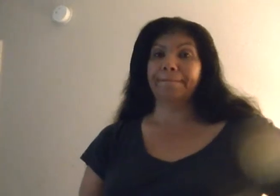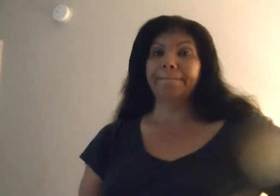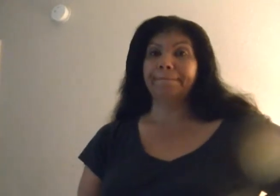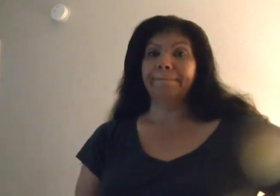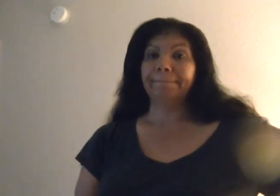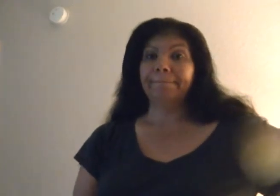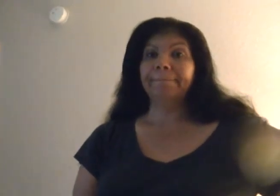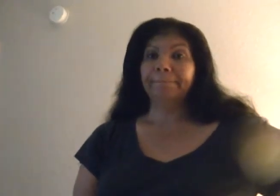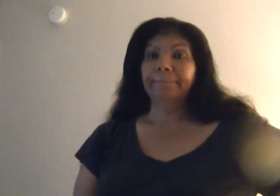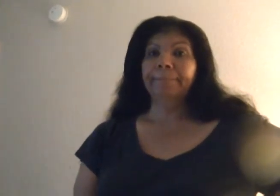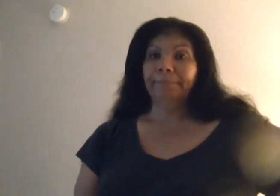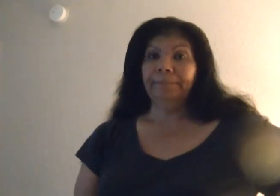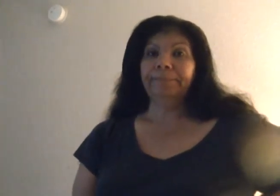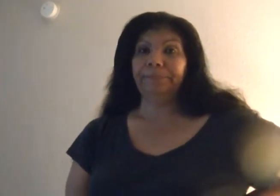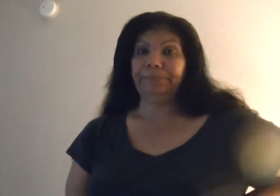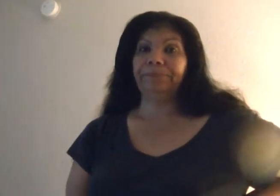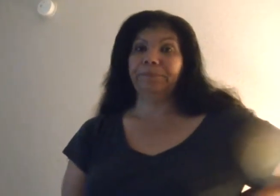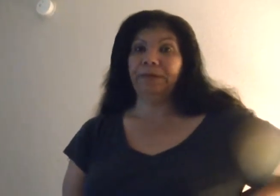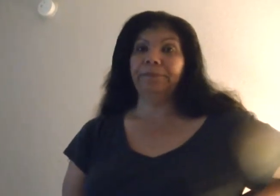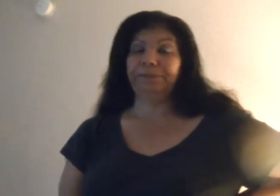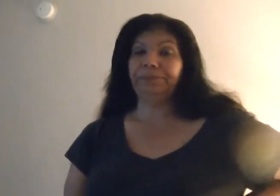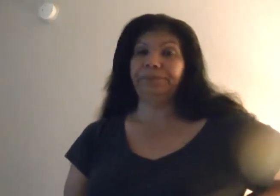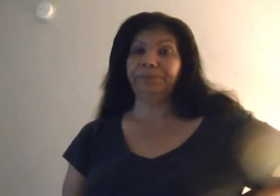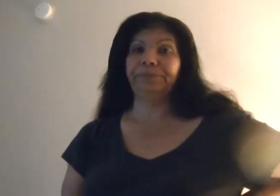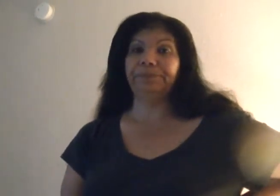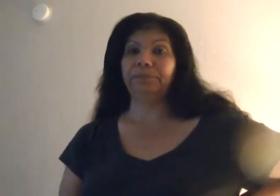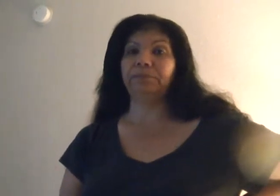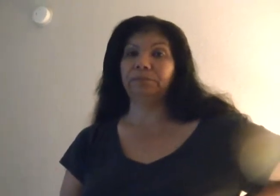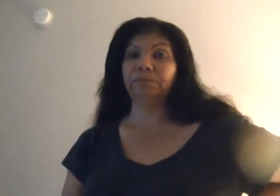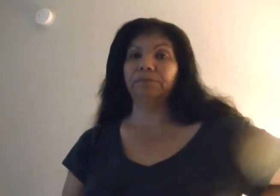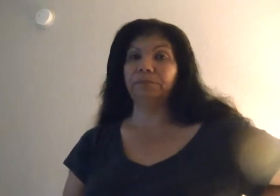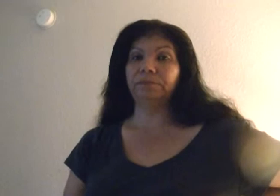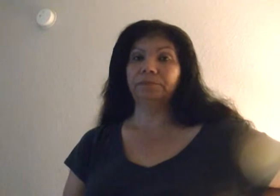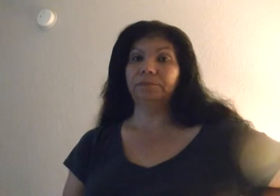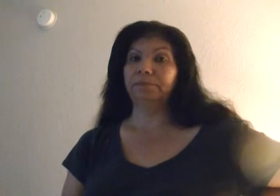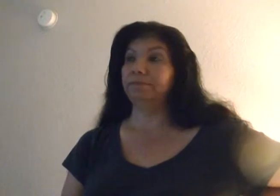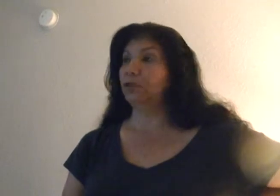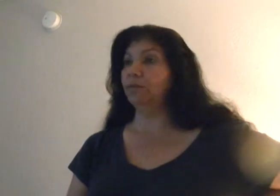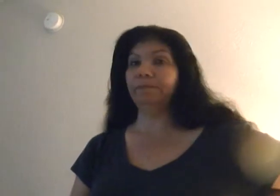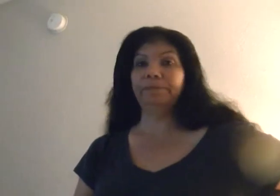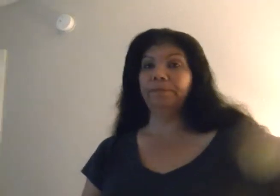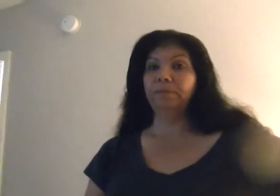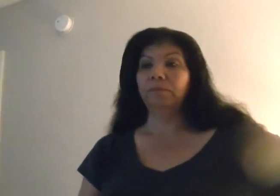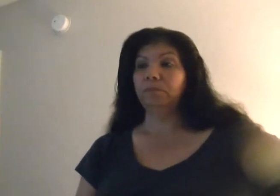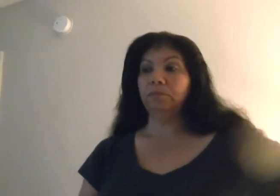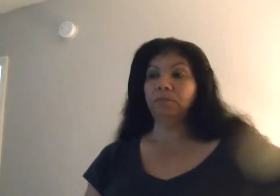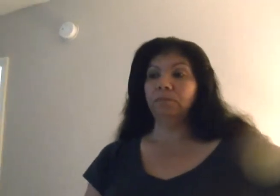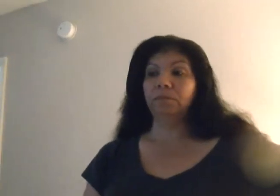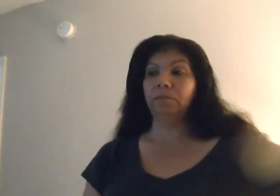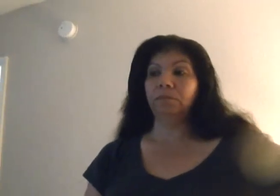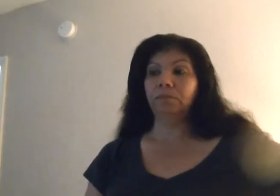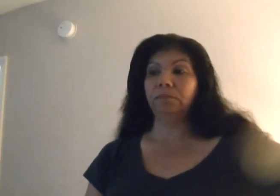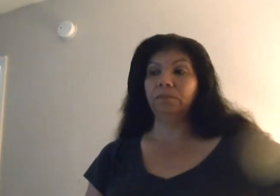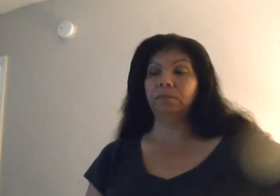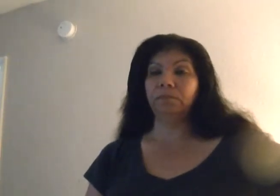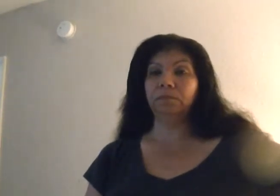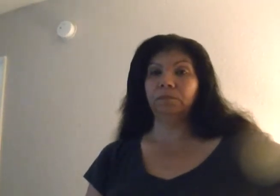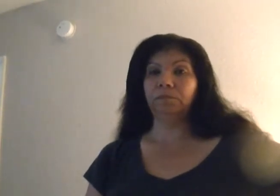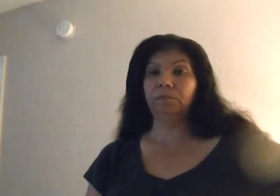my voice. And they follow. So if we don't hear his voice, we can't follow. No. This scripture here in 1 John chapter 2, verse 5 in the King